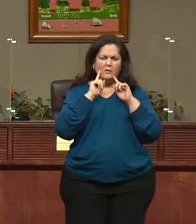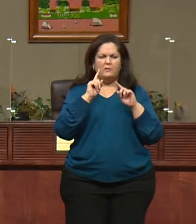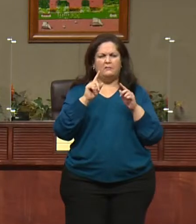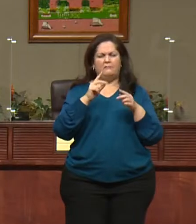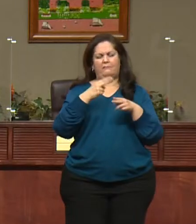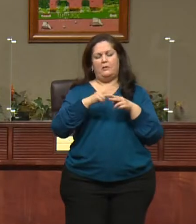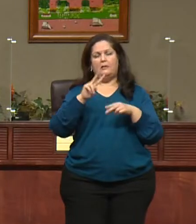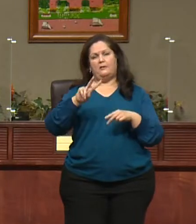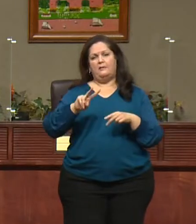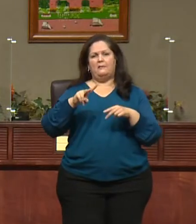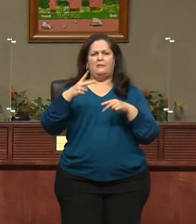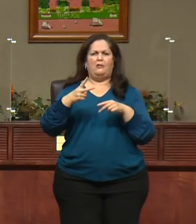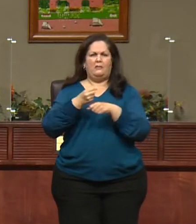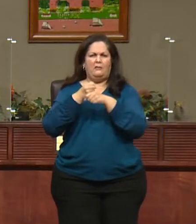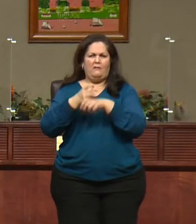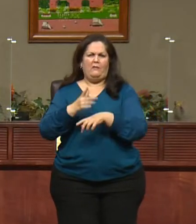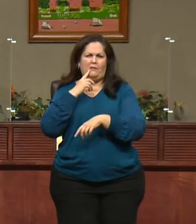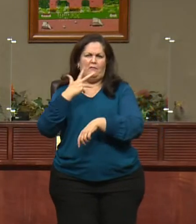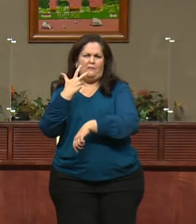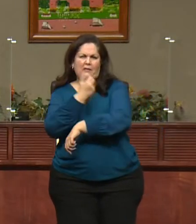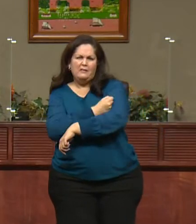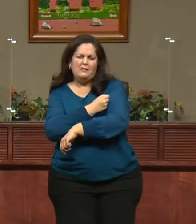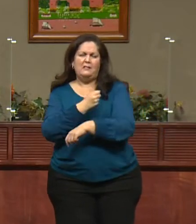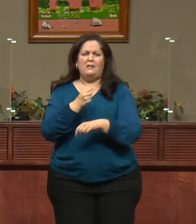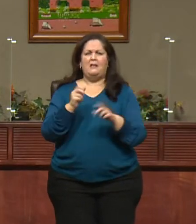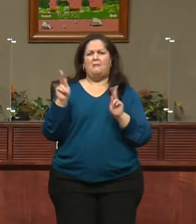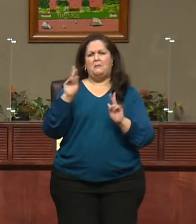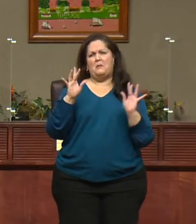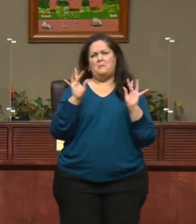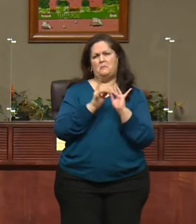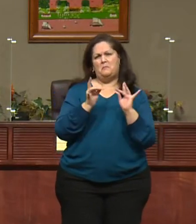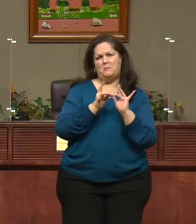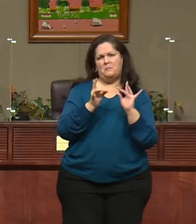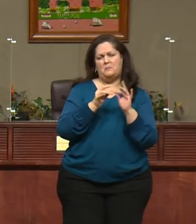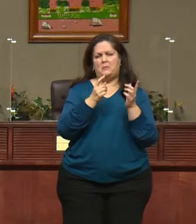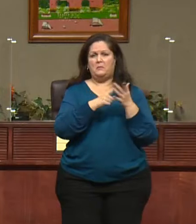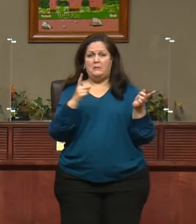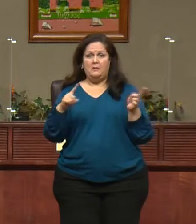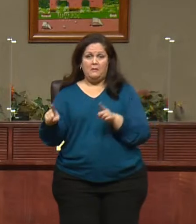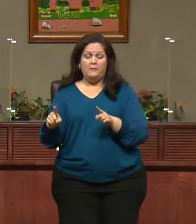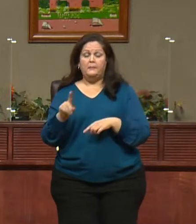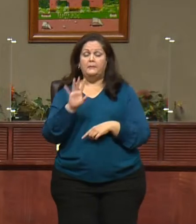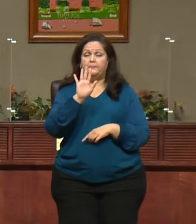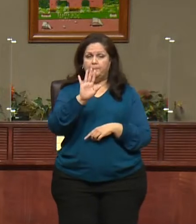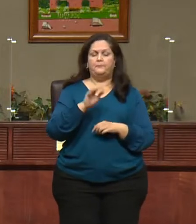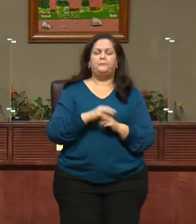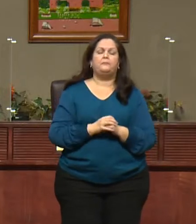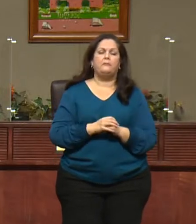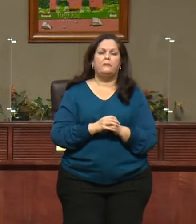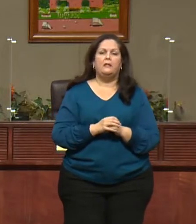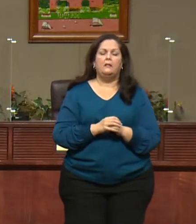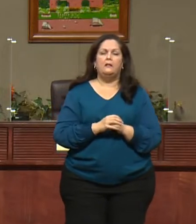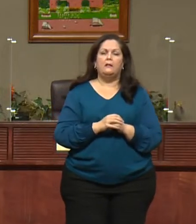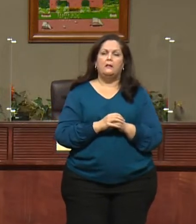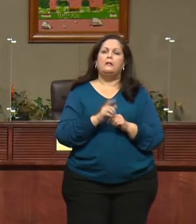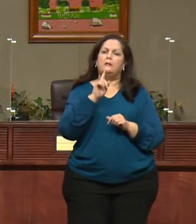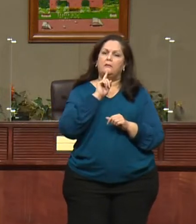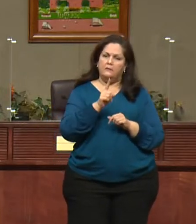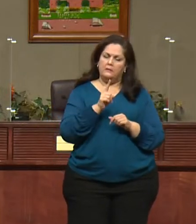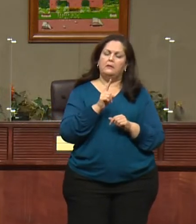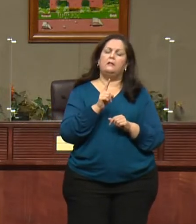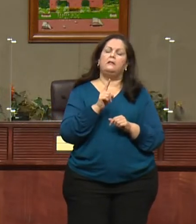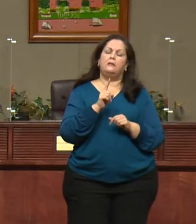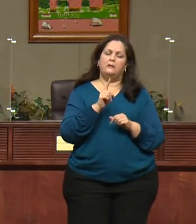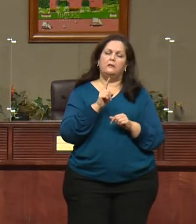of the vaccine, and there is a lot of talk about what's happening. So it is true that you have seen some